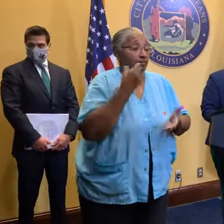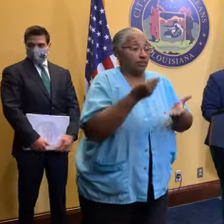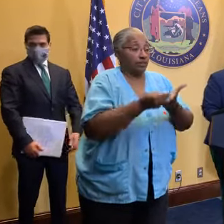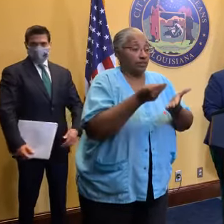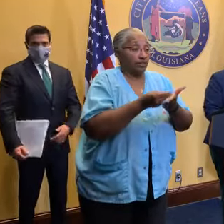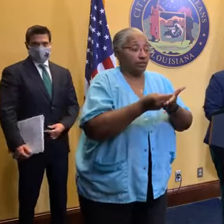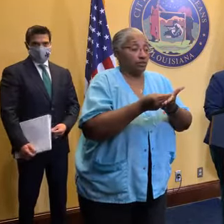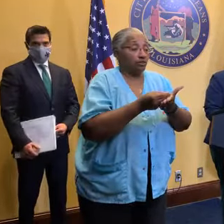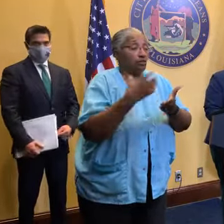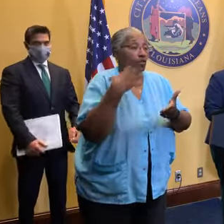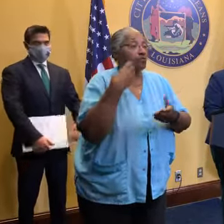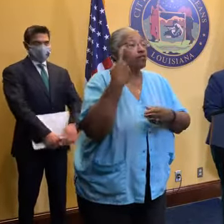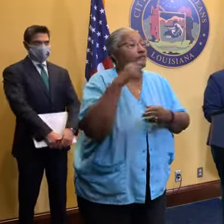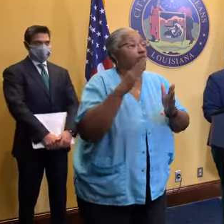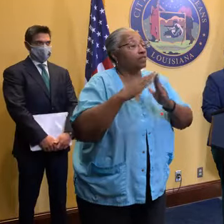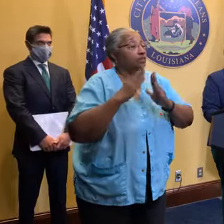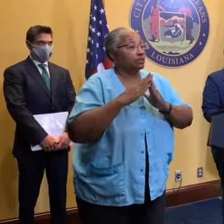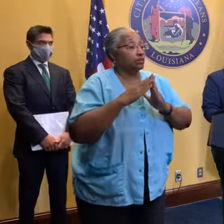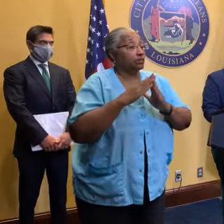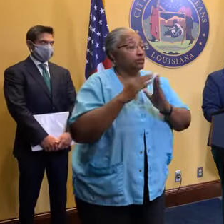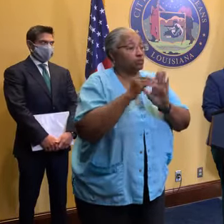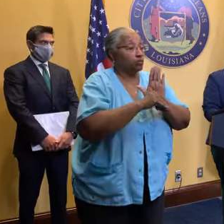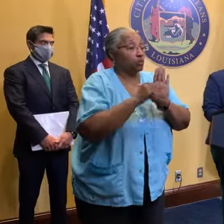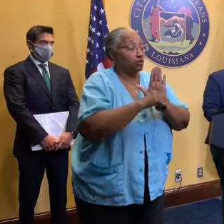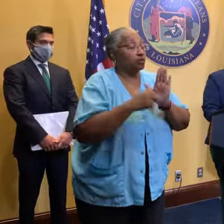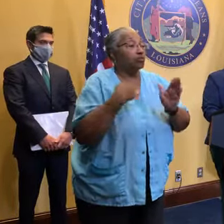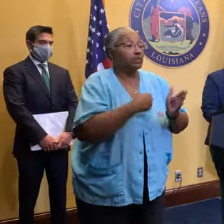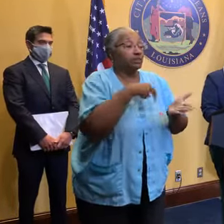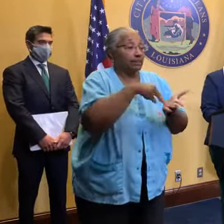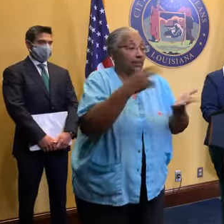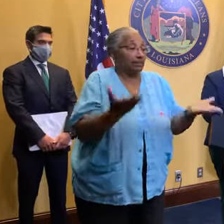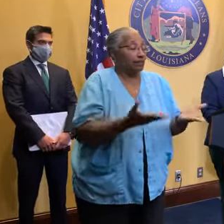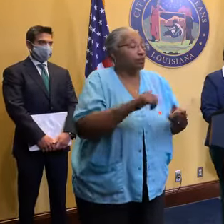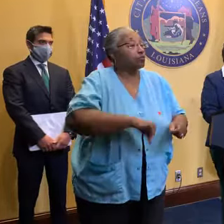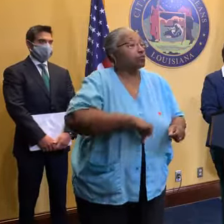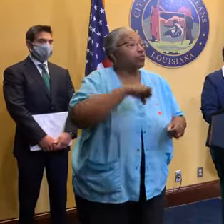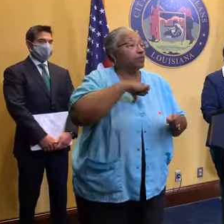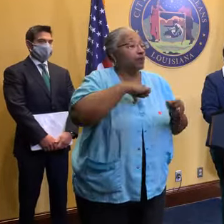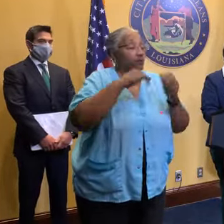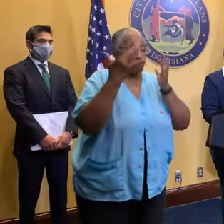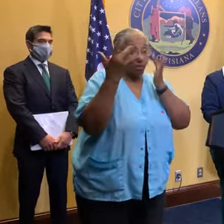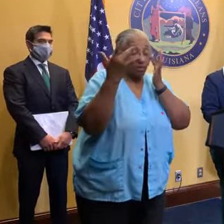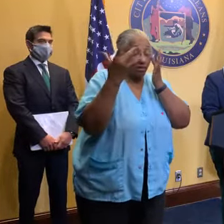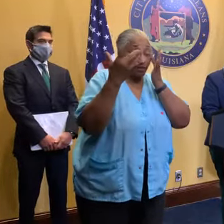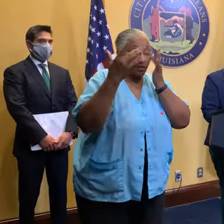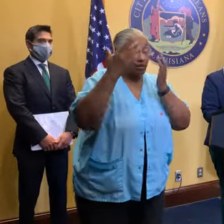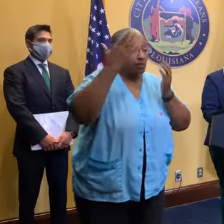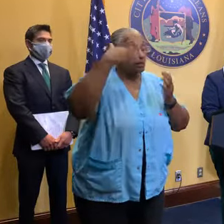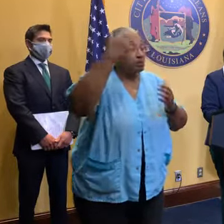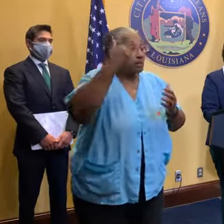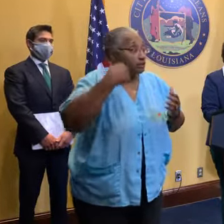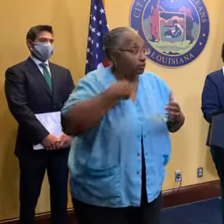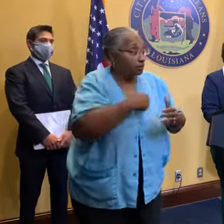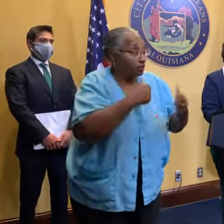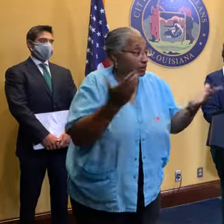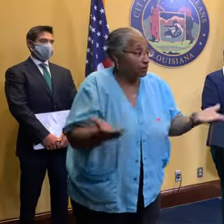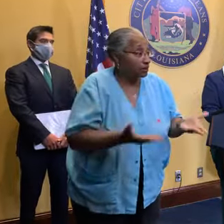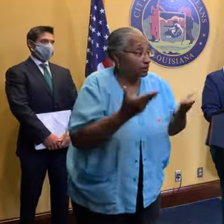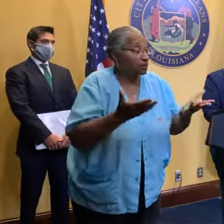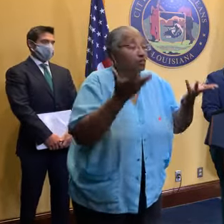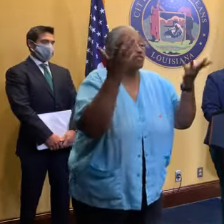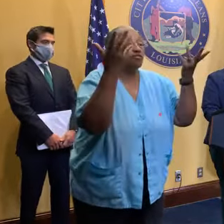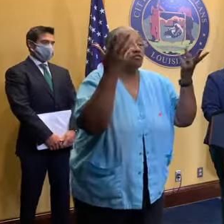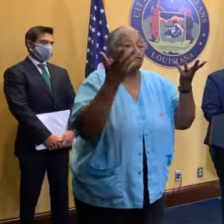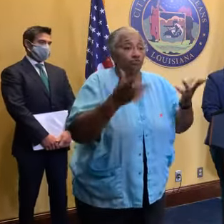the City of New Orleans. We're standing here very proud to be here as it relates to, we have